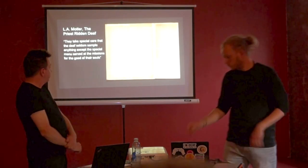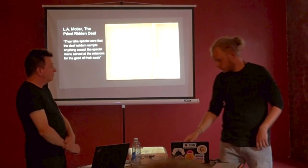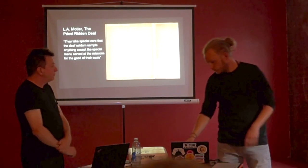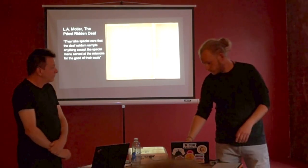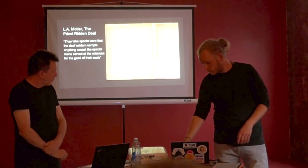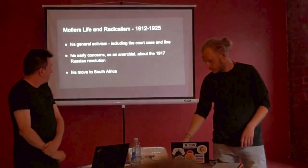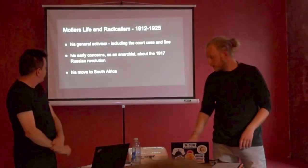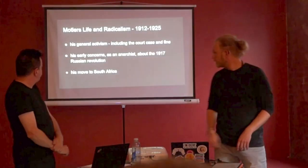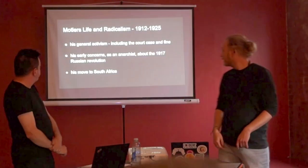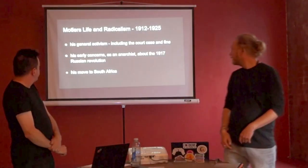So, Steve?